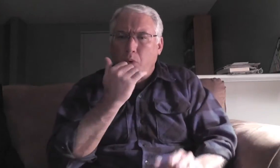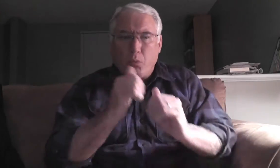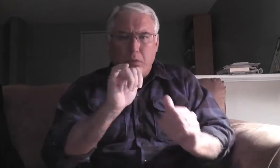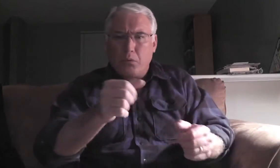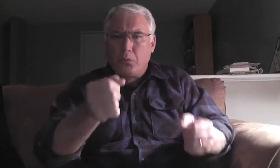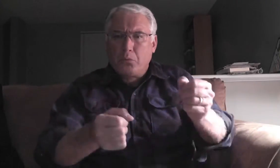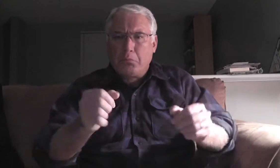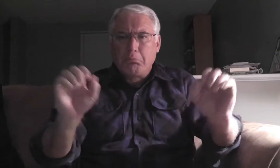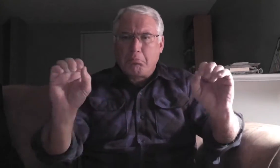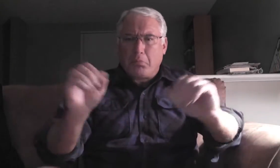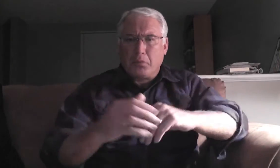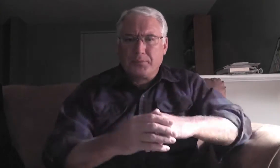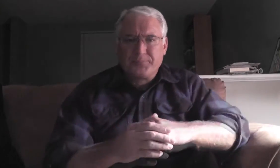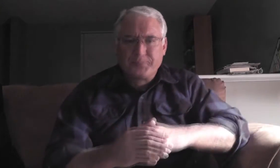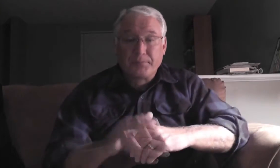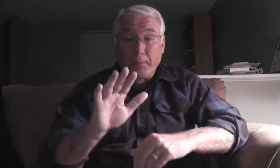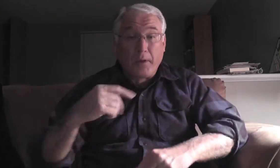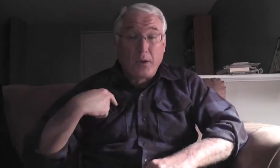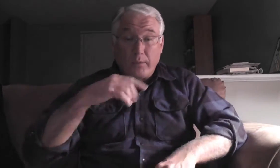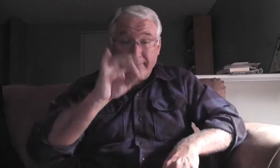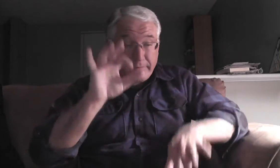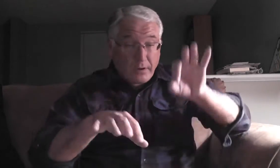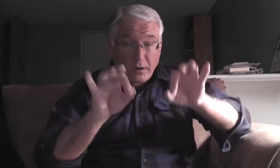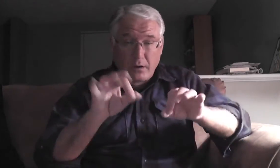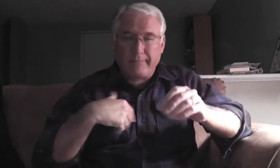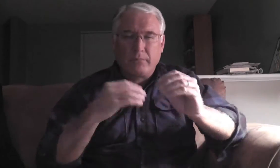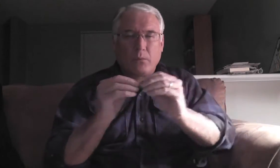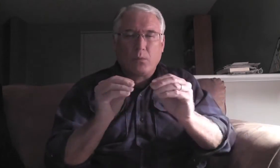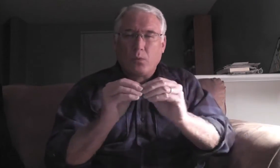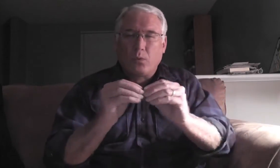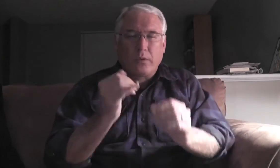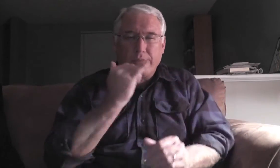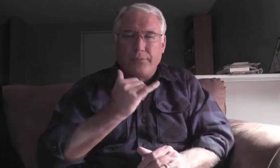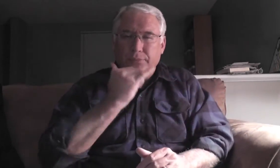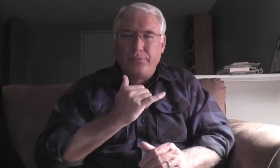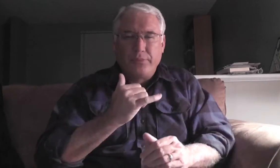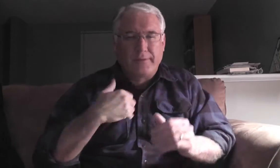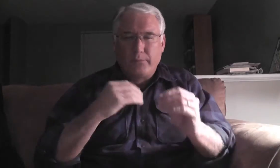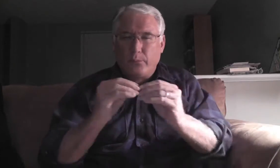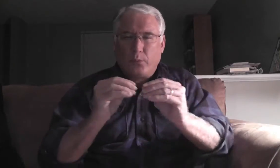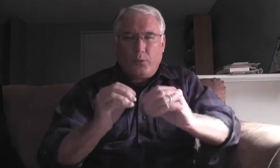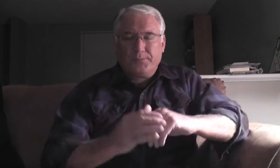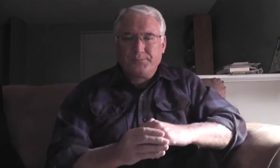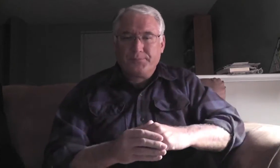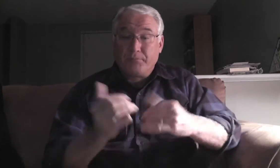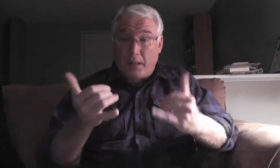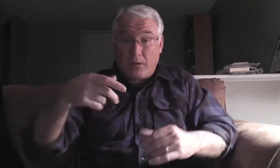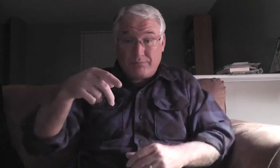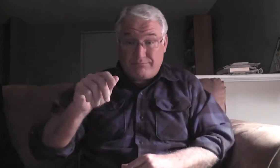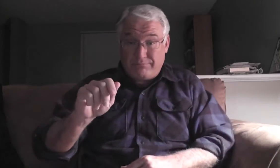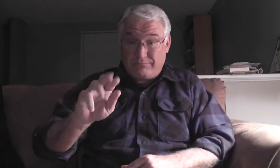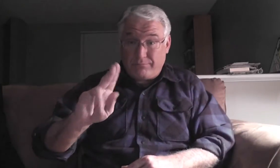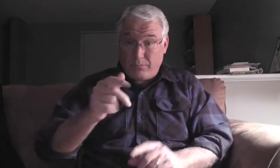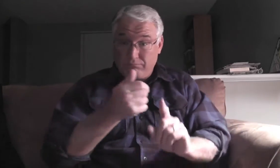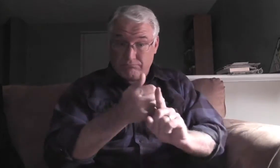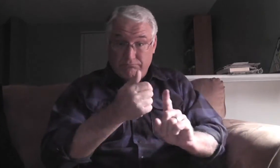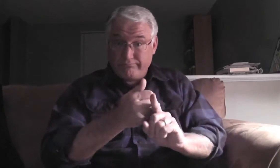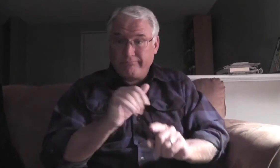seems like there's nothing wrong with it, nothing. And then we find more and more things wrong, more and more. And